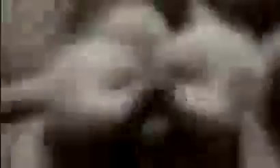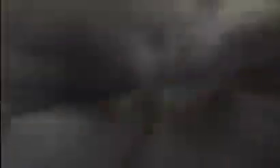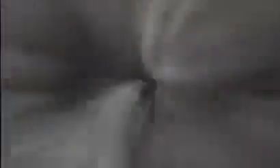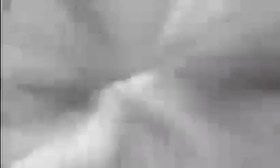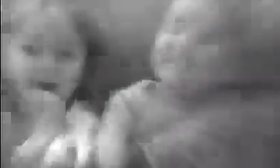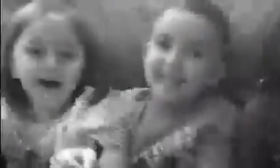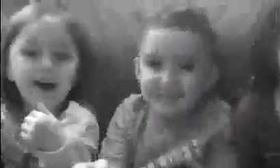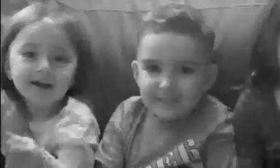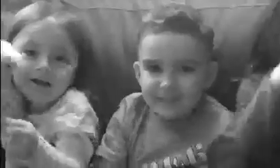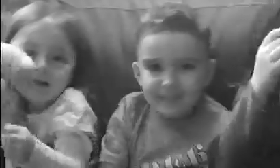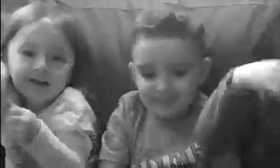floor. Woo!